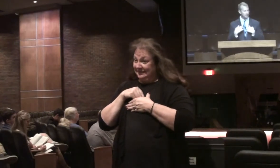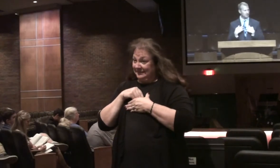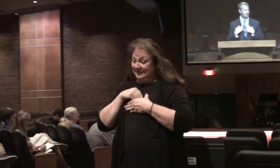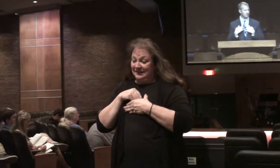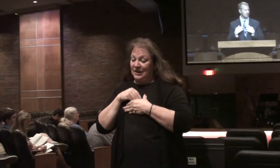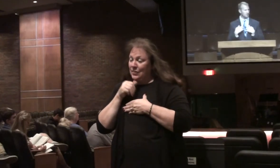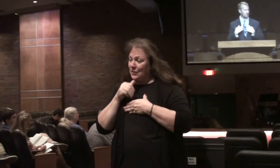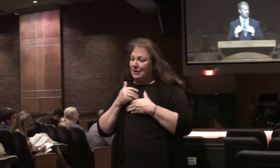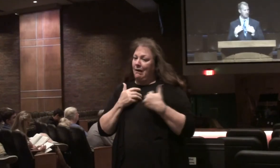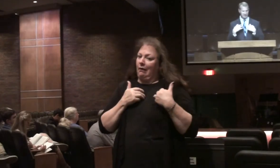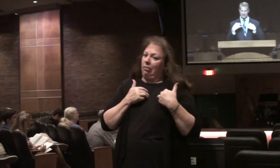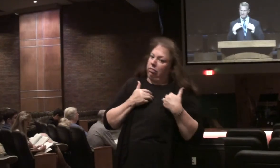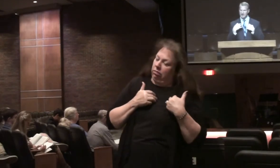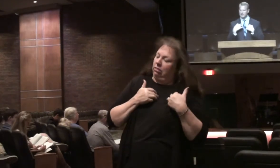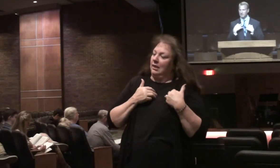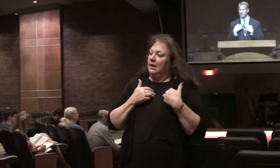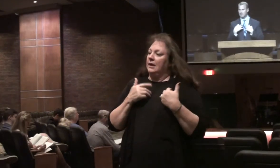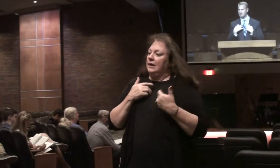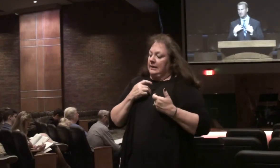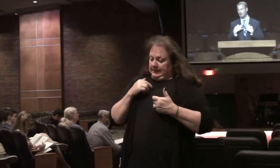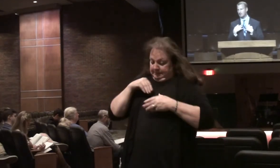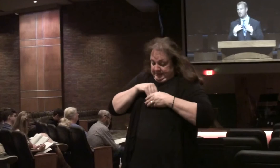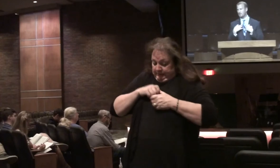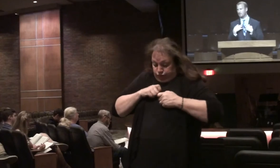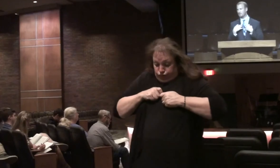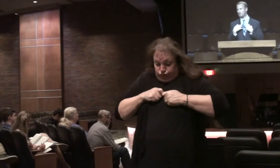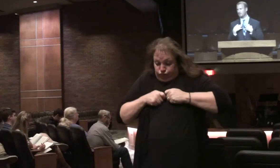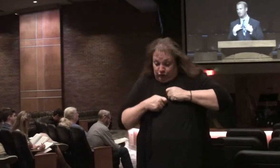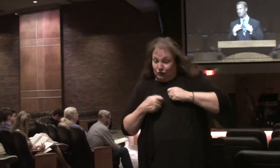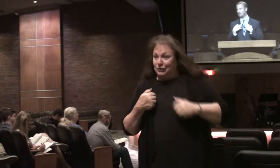They're not burdensome because He's changed me on the inside.